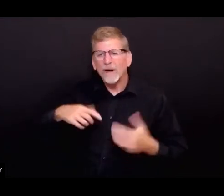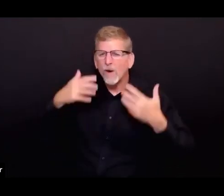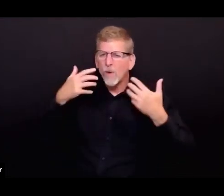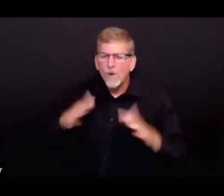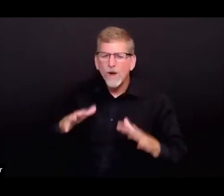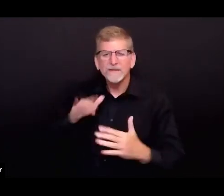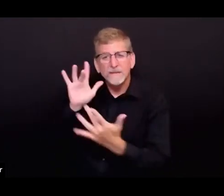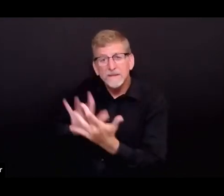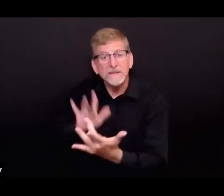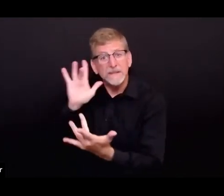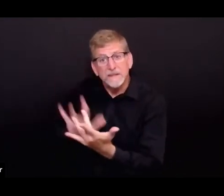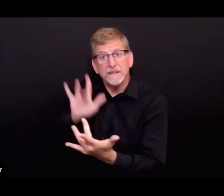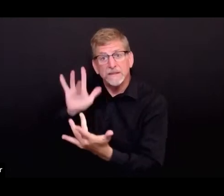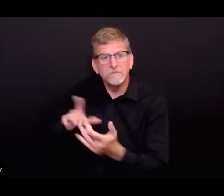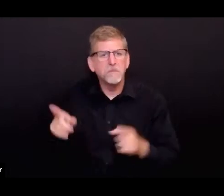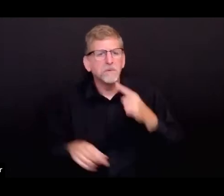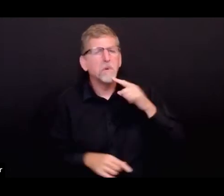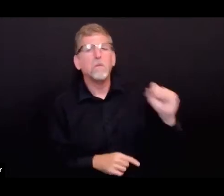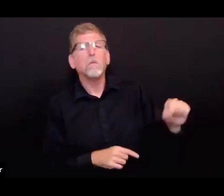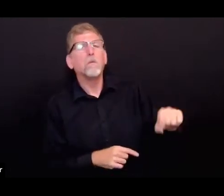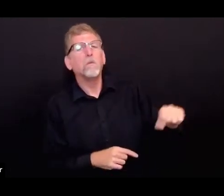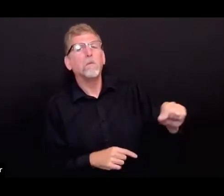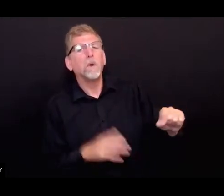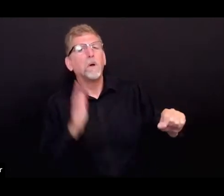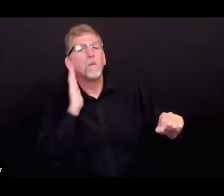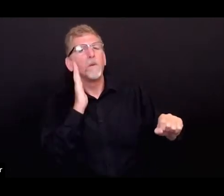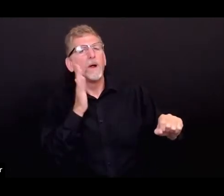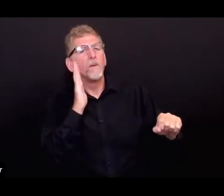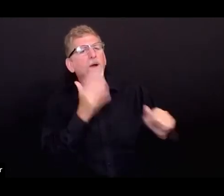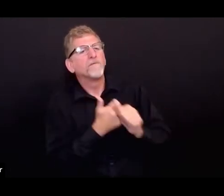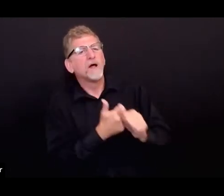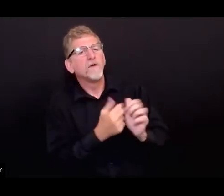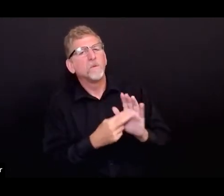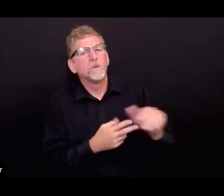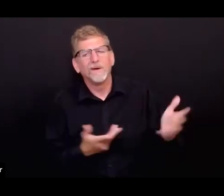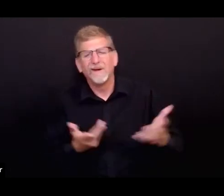that the rules will be followed, but I think many of you saw,